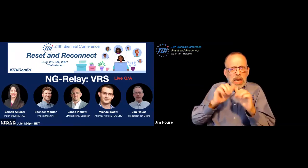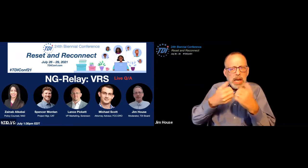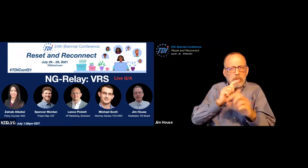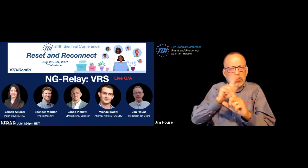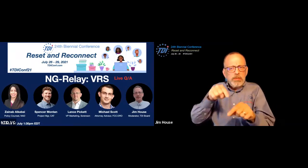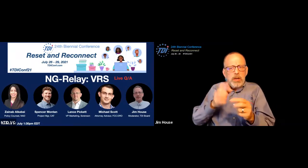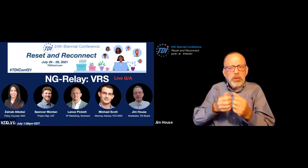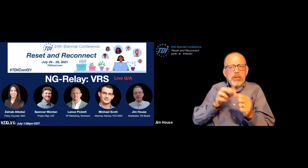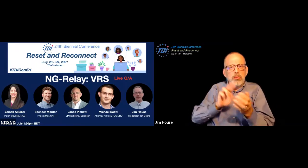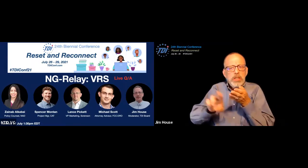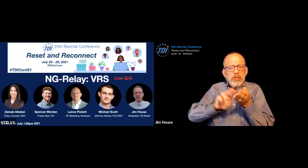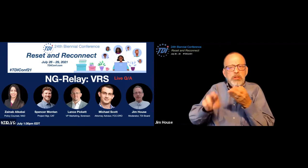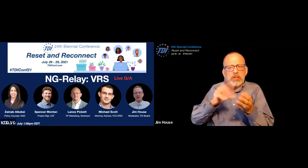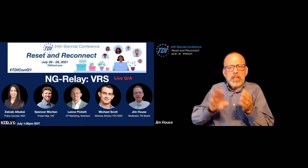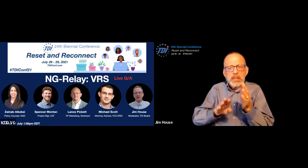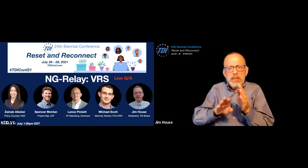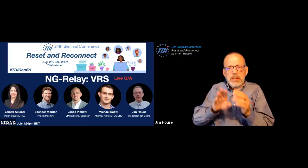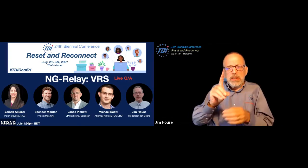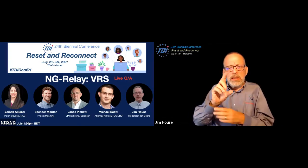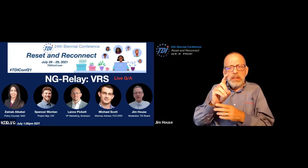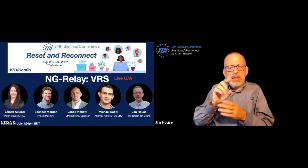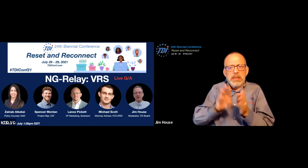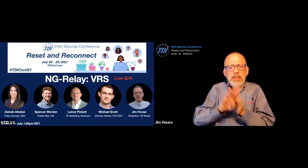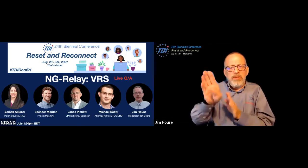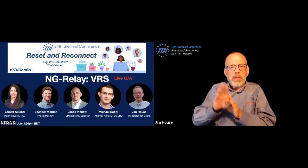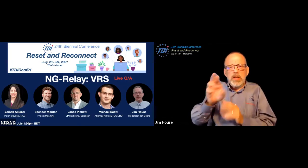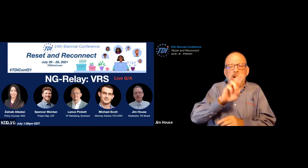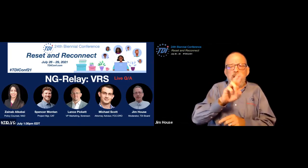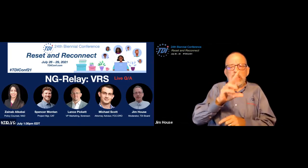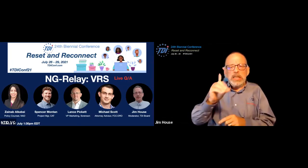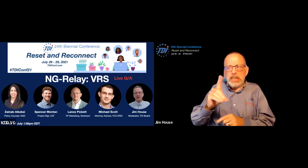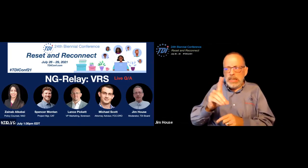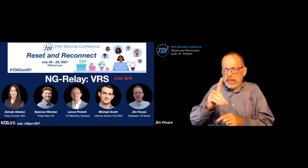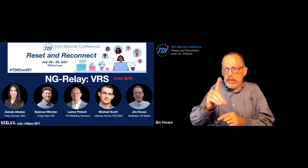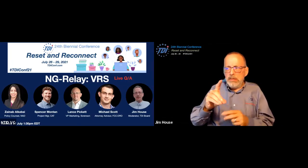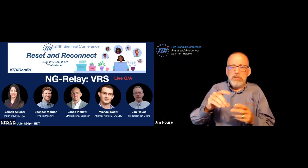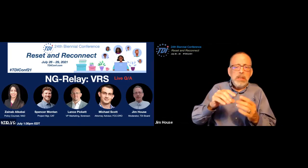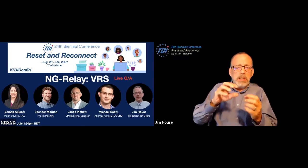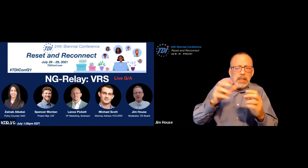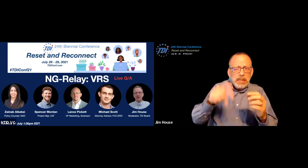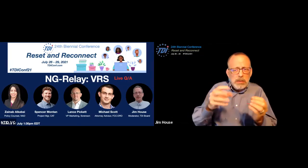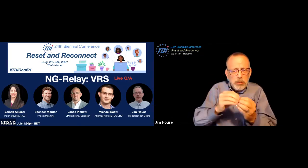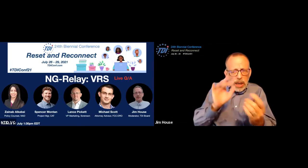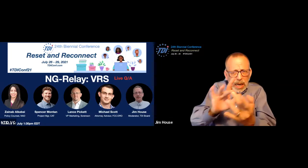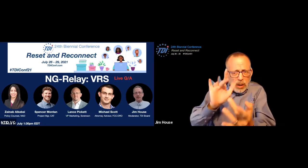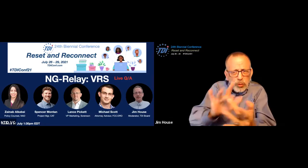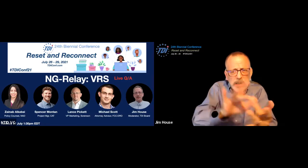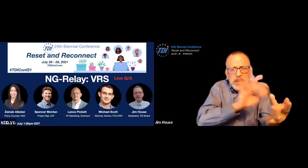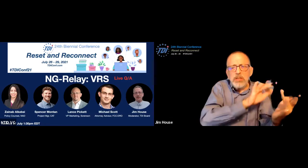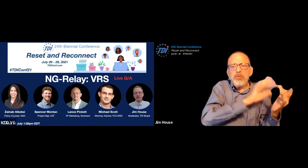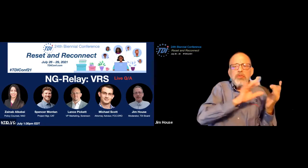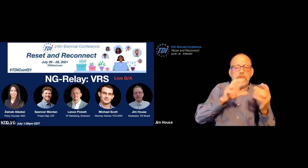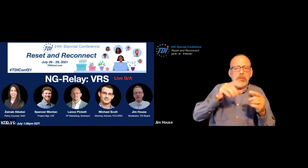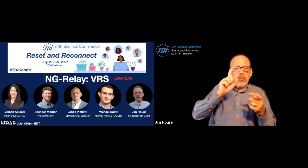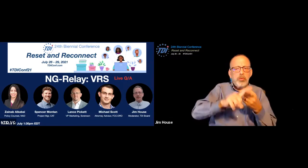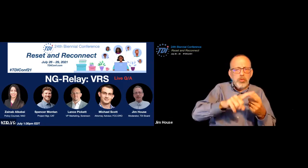remove, and how can we respond with the researchers and development, R&D, research and development?